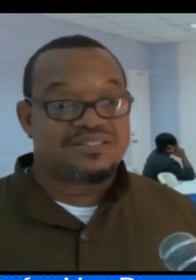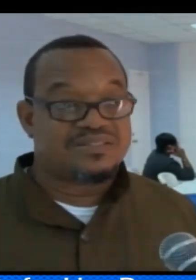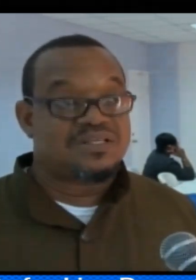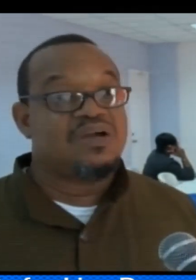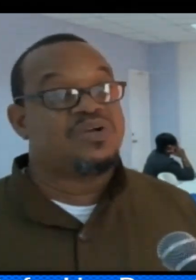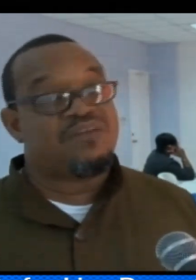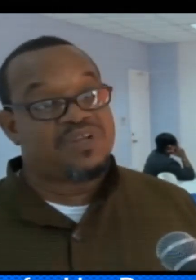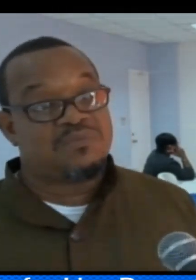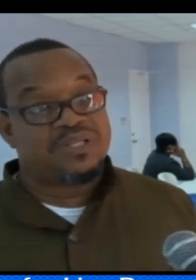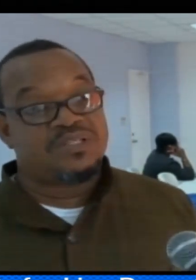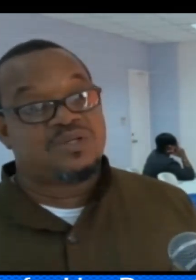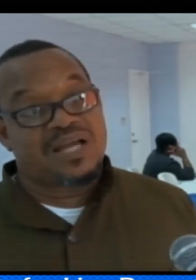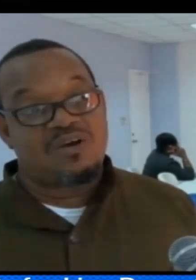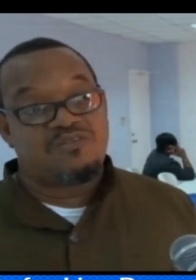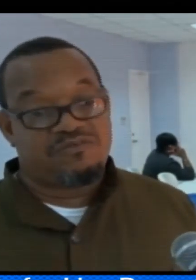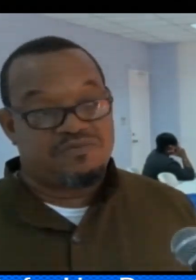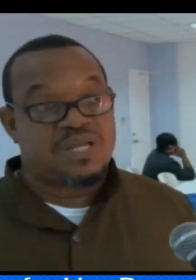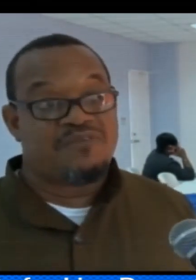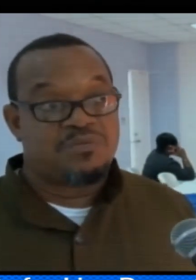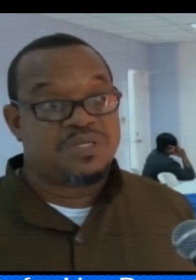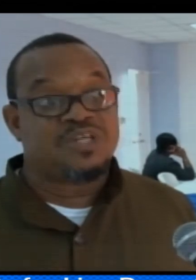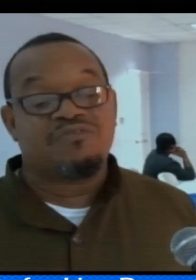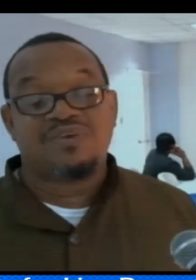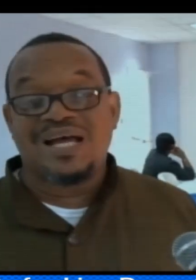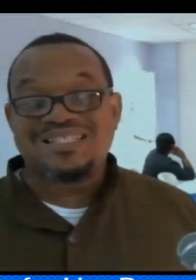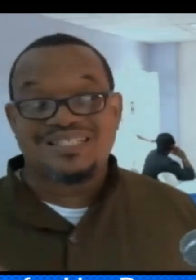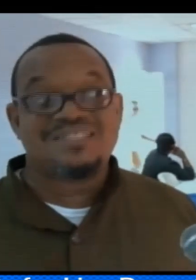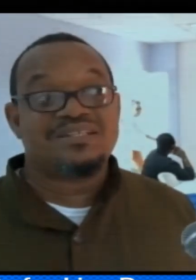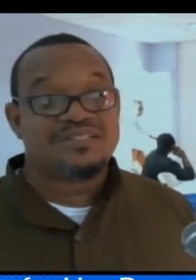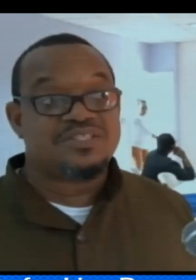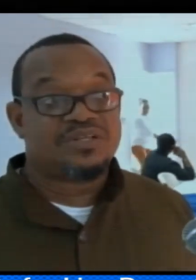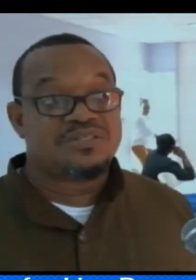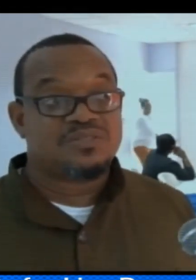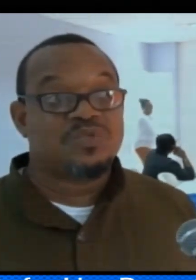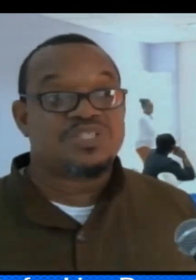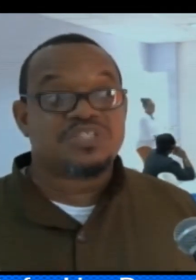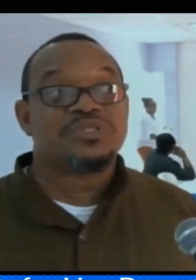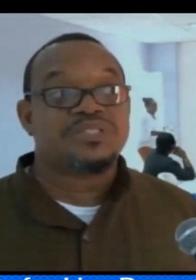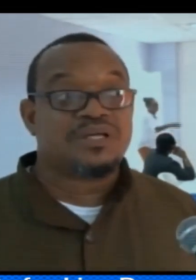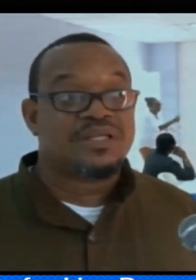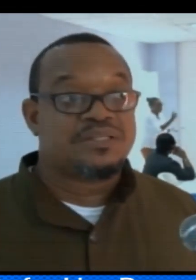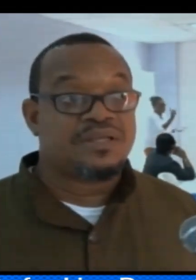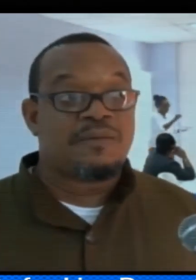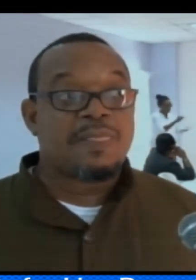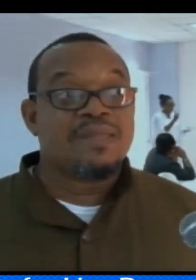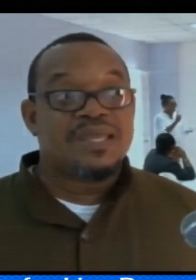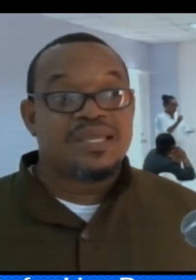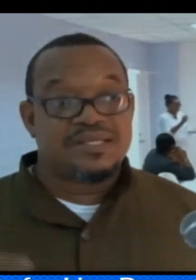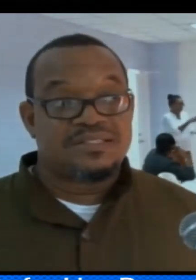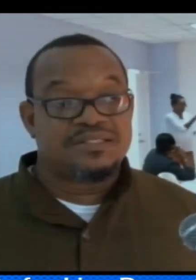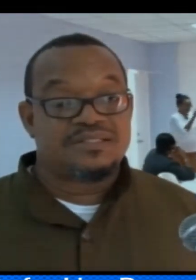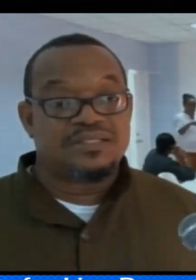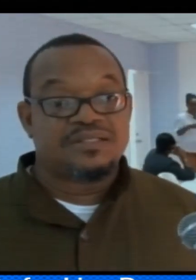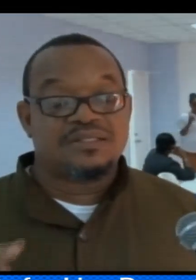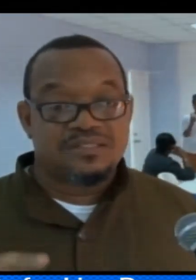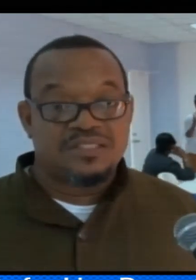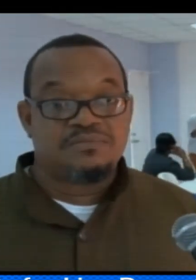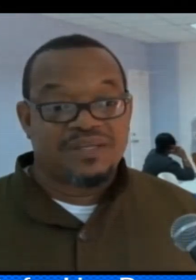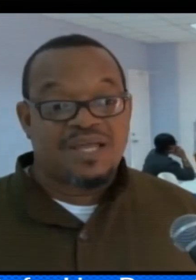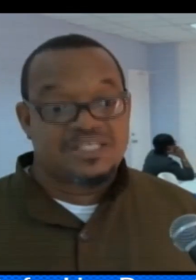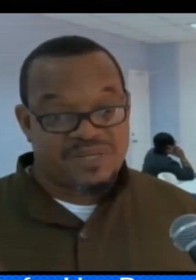to assist, or the availability or lack of availability of assistant teachers, which is critical, I think, in